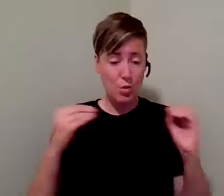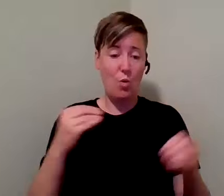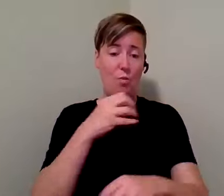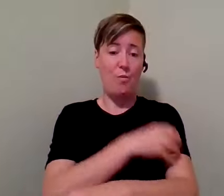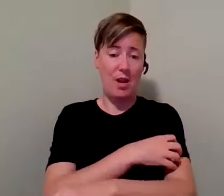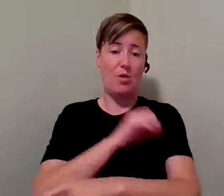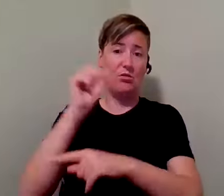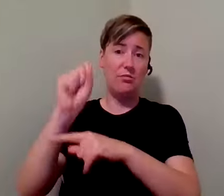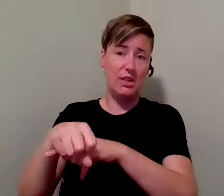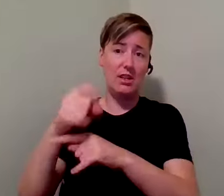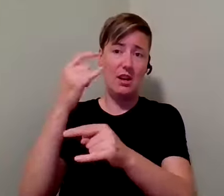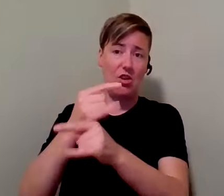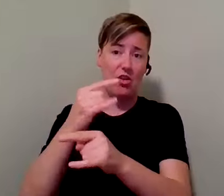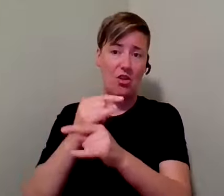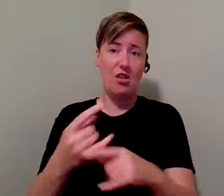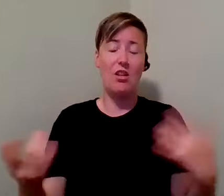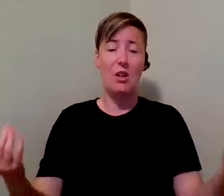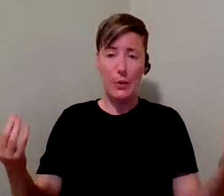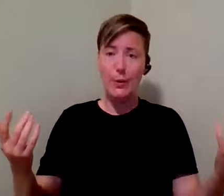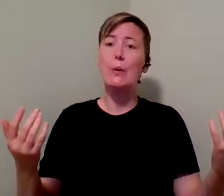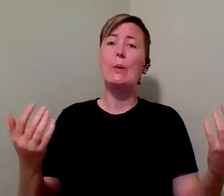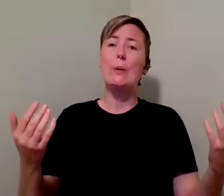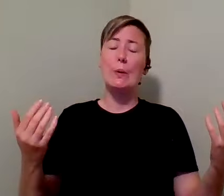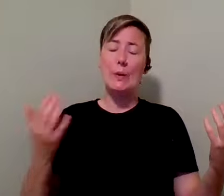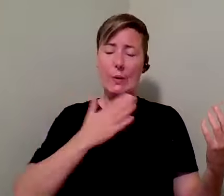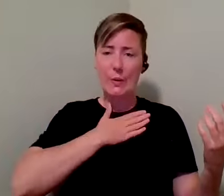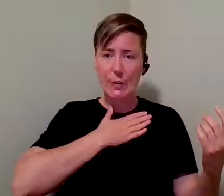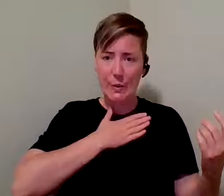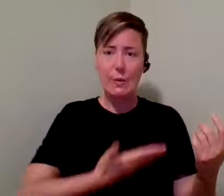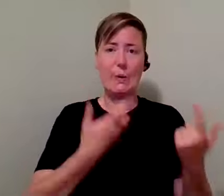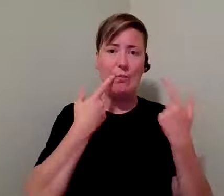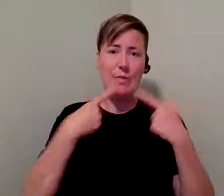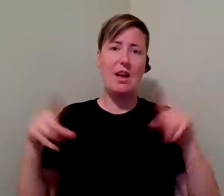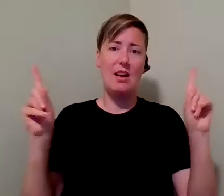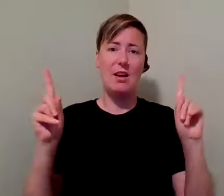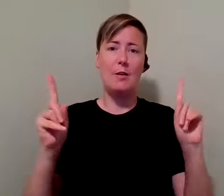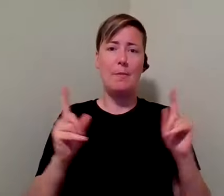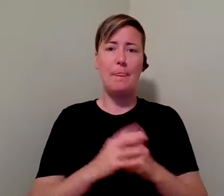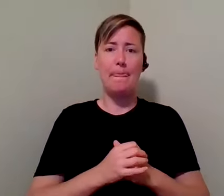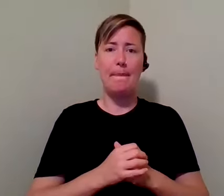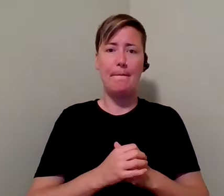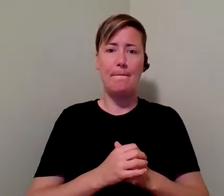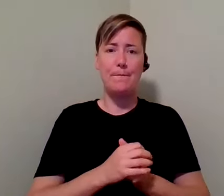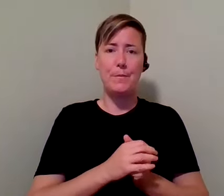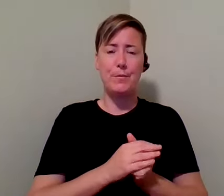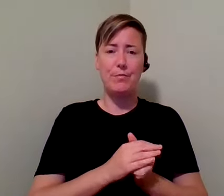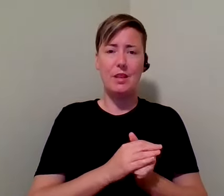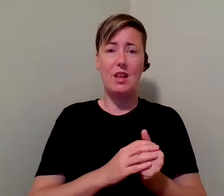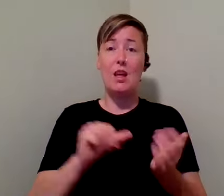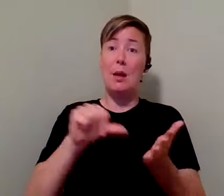is the unmanageability part? And I was told that the unmanageability is the 8 bedevilments on page 52.